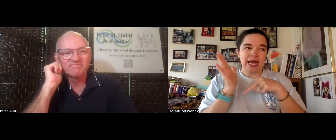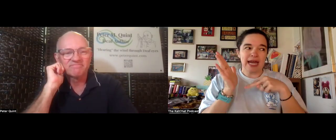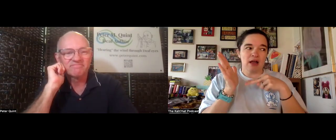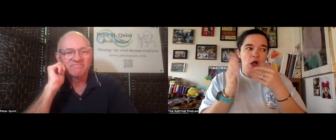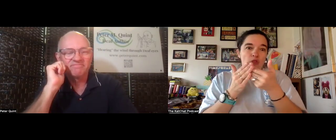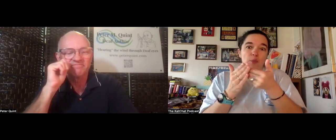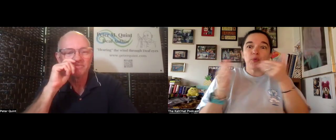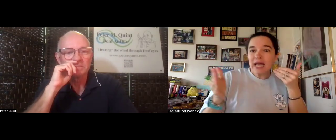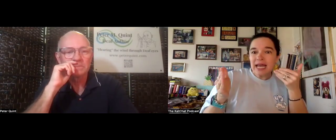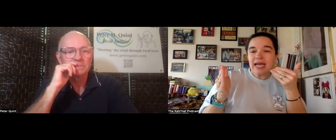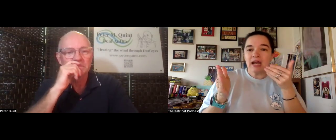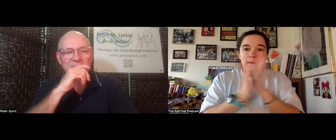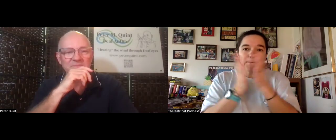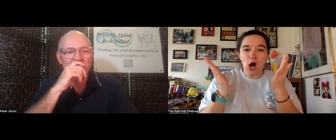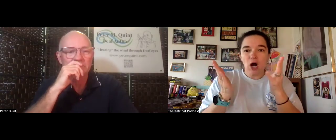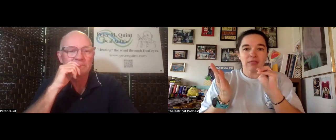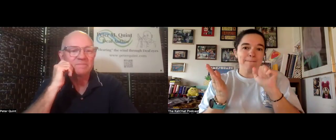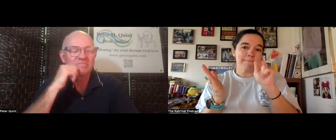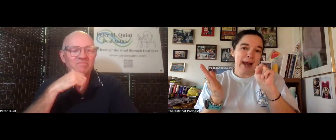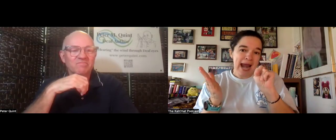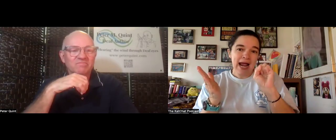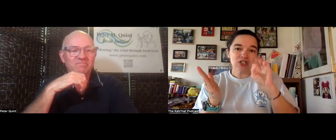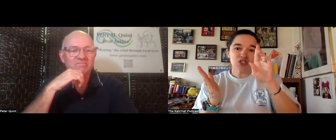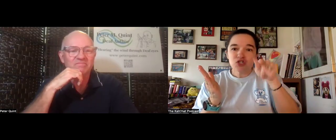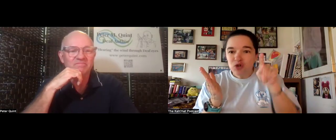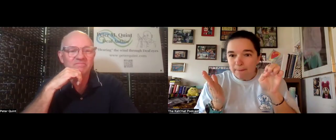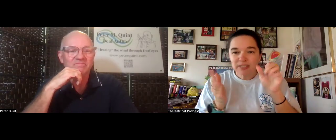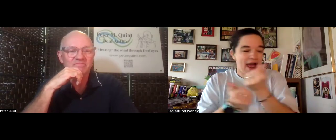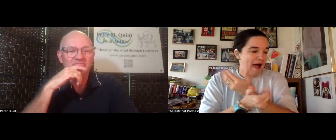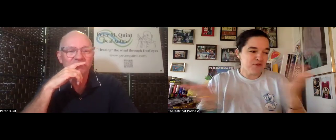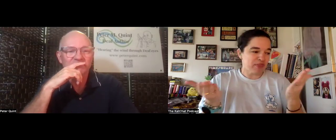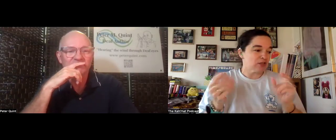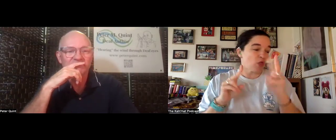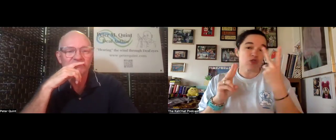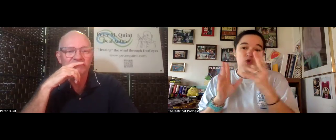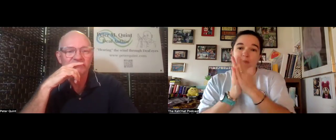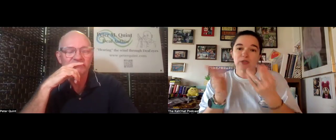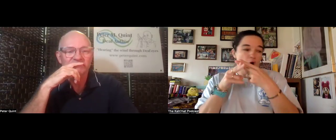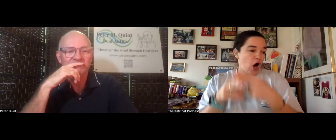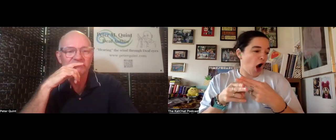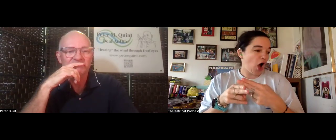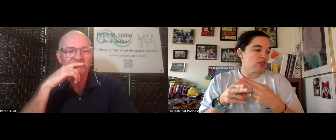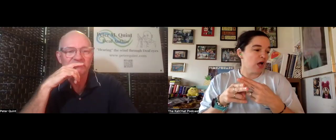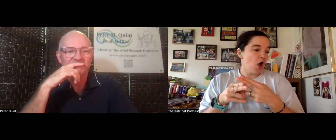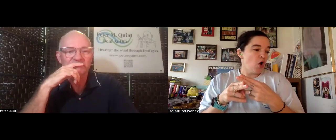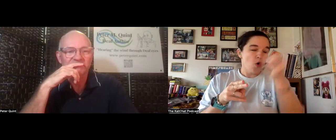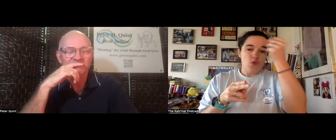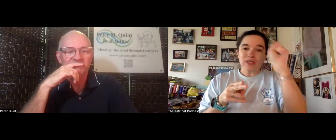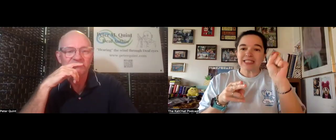to read the pre-book, the manuscript, everything. So the two books are